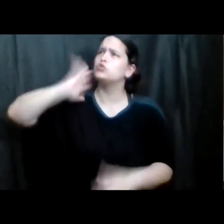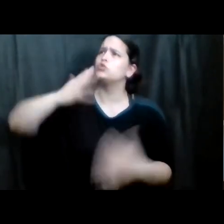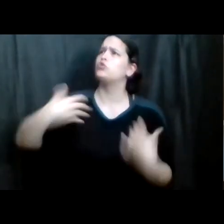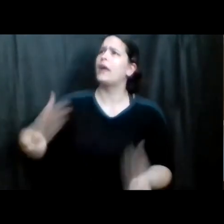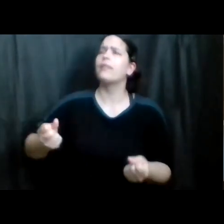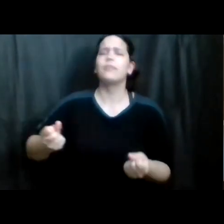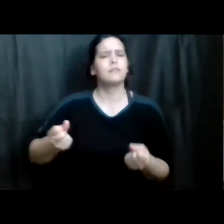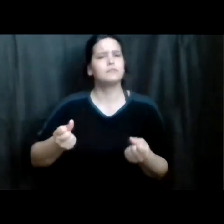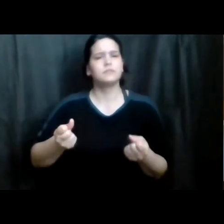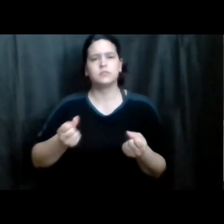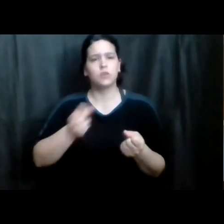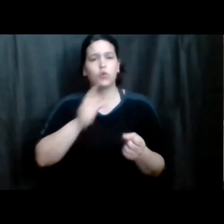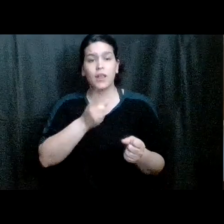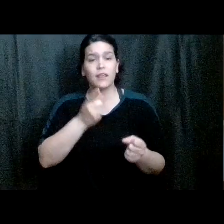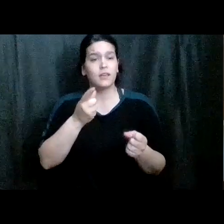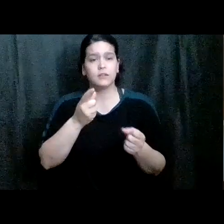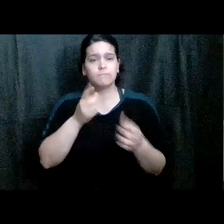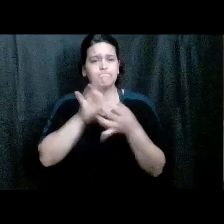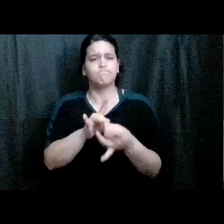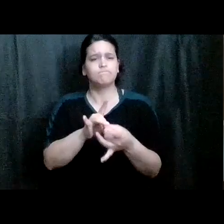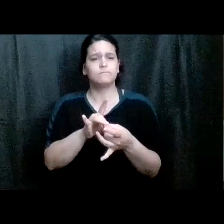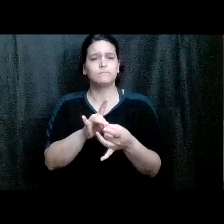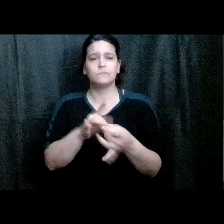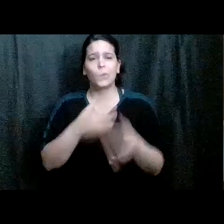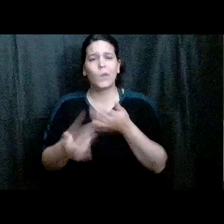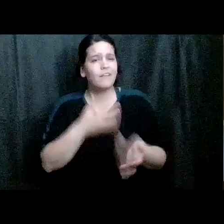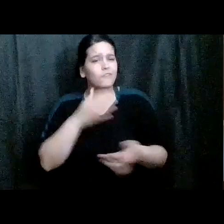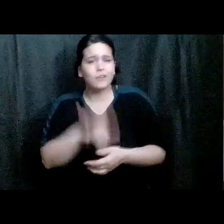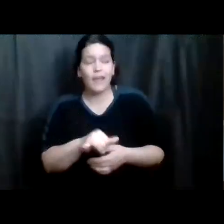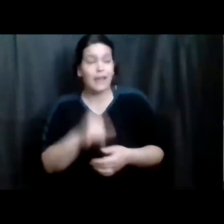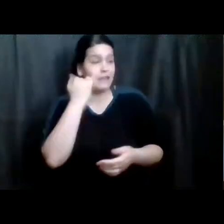whatever it is, if it's not writing, if it's not gardening, if it's not planting,